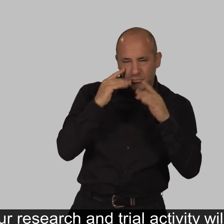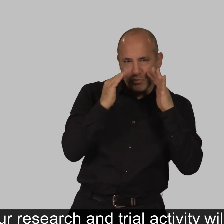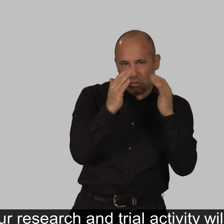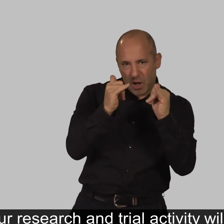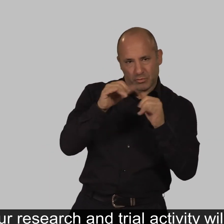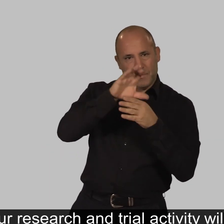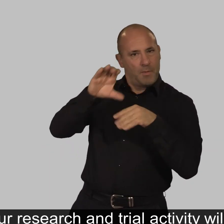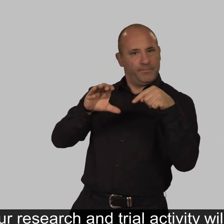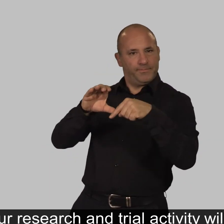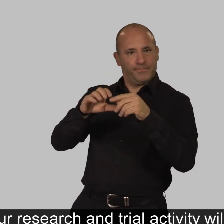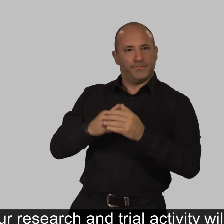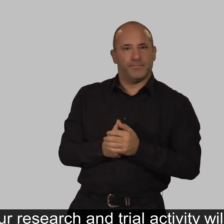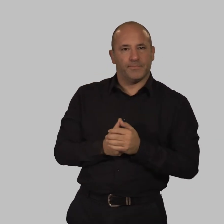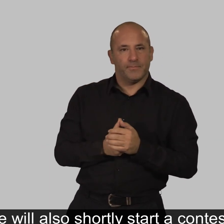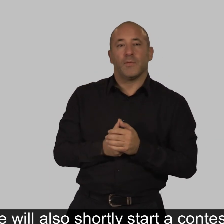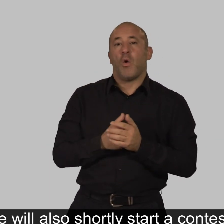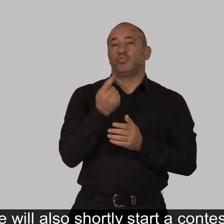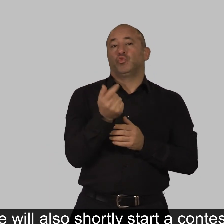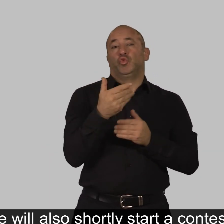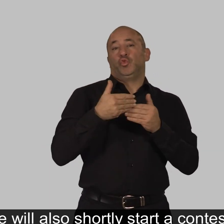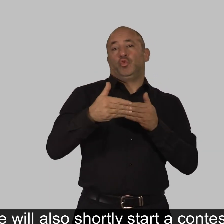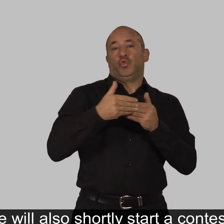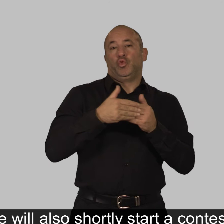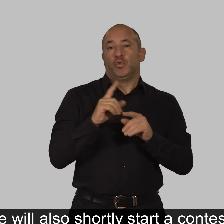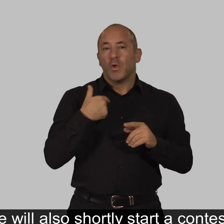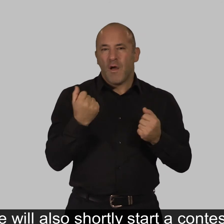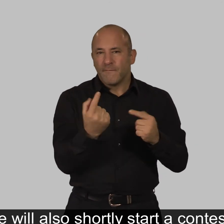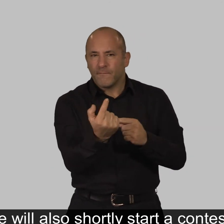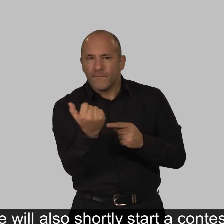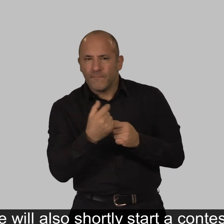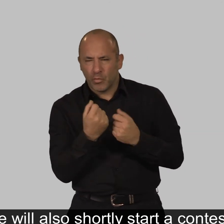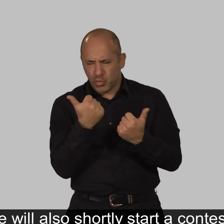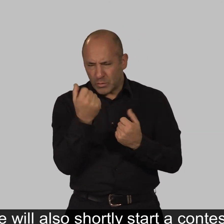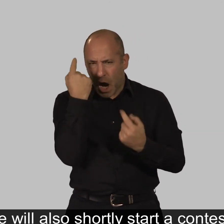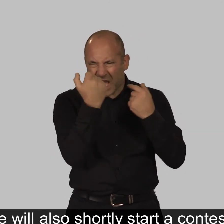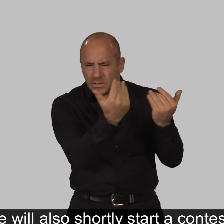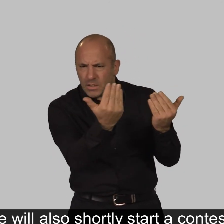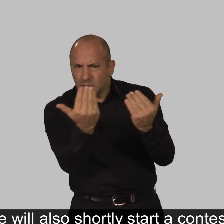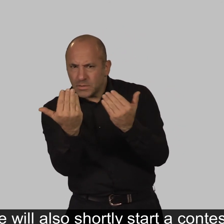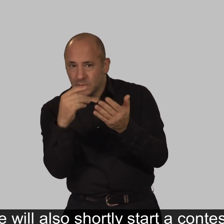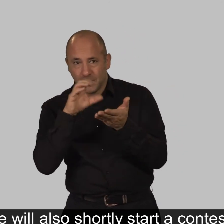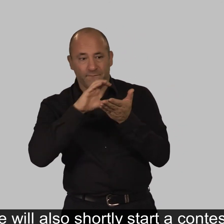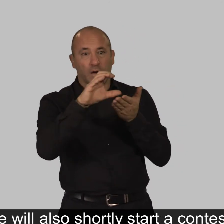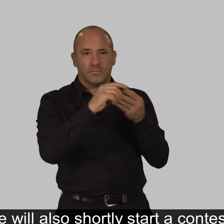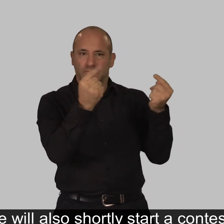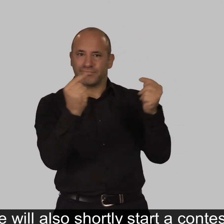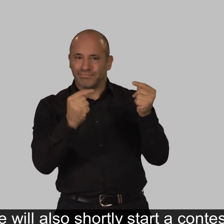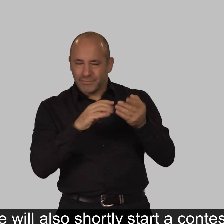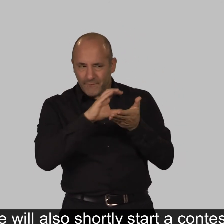We will also shortly start a contest to find and fund worthwhile ideas.